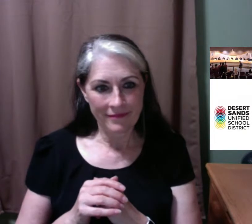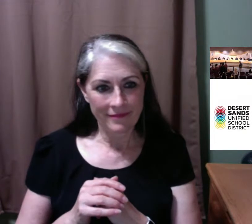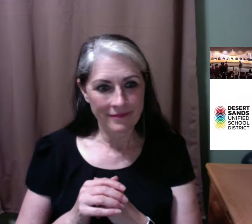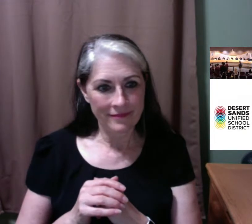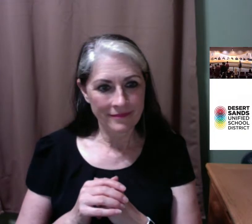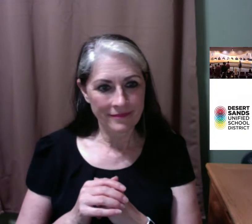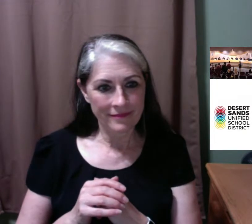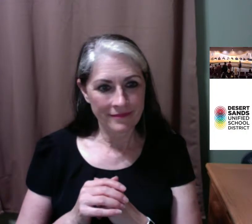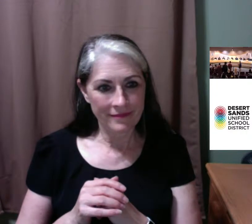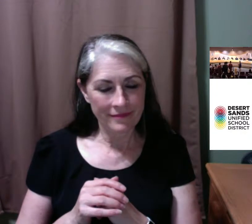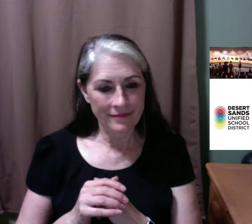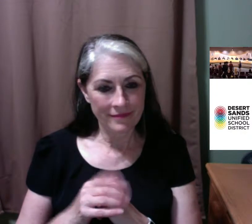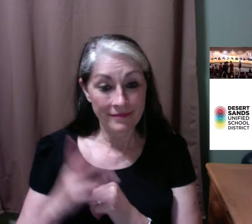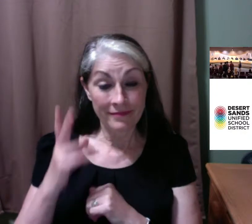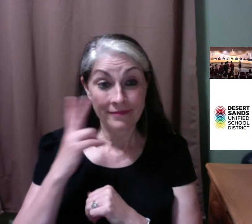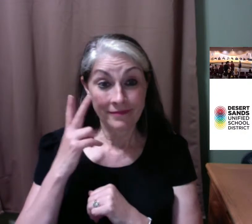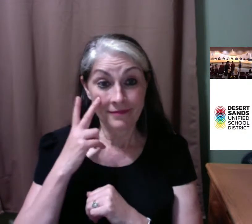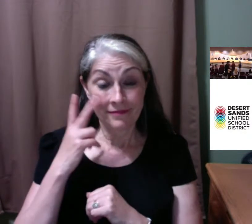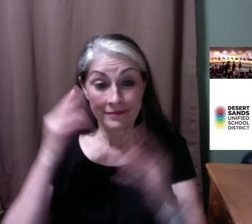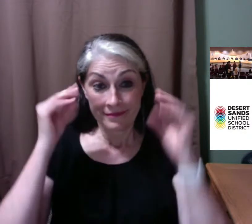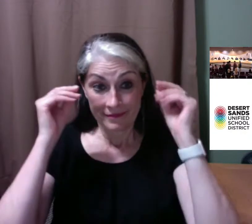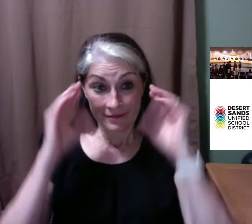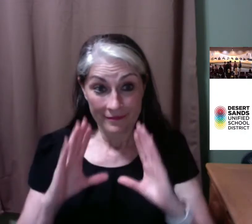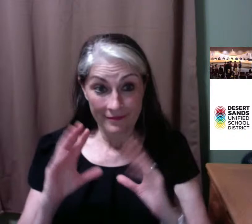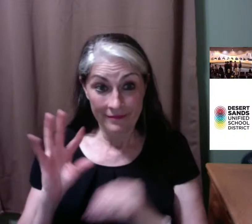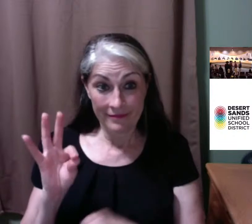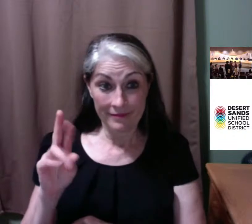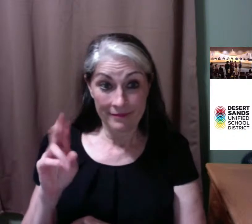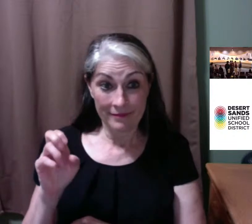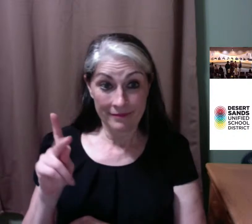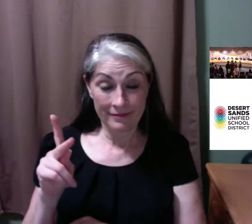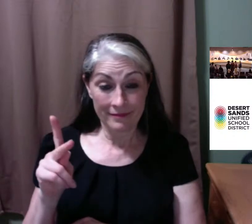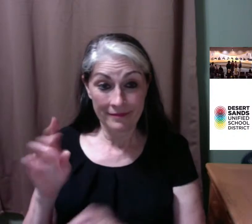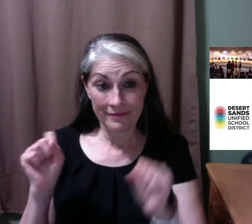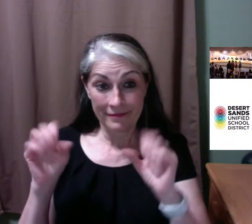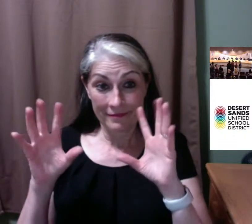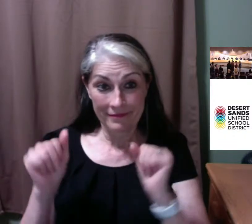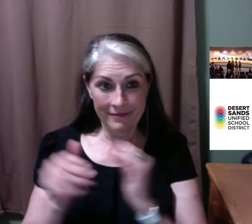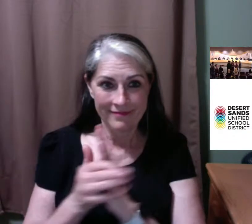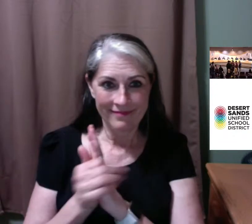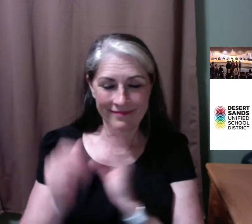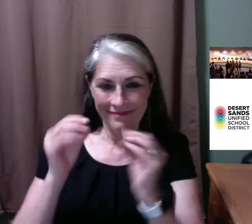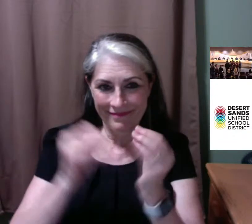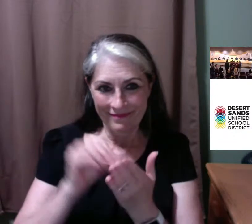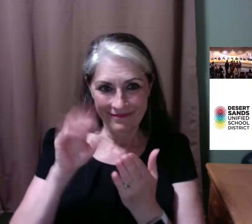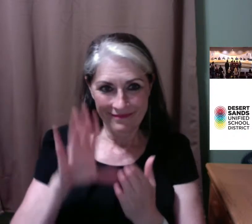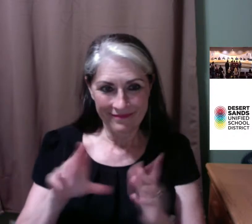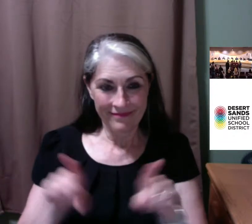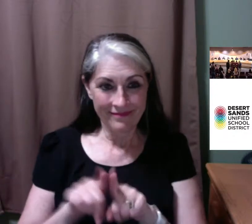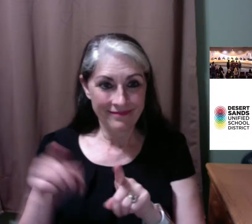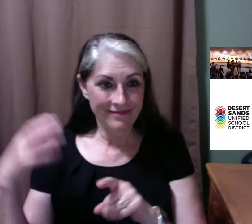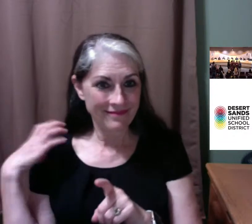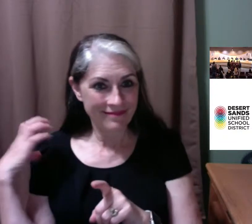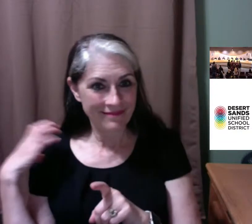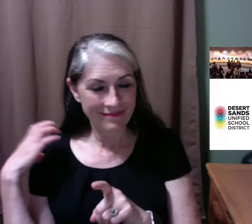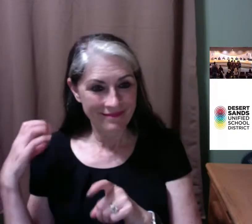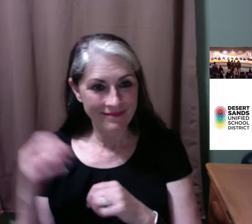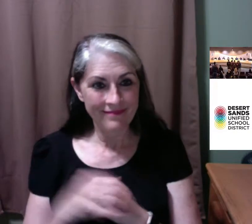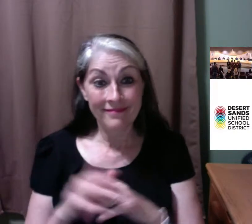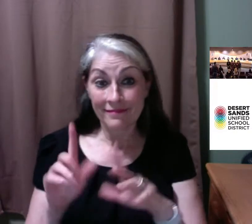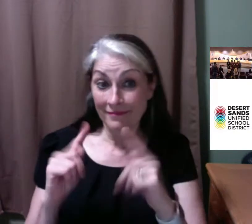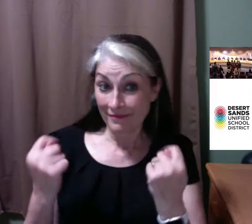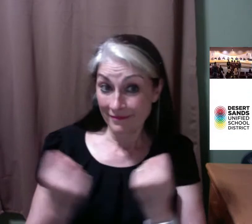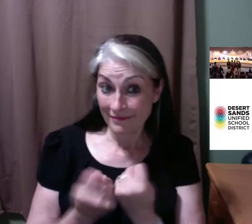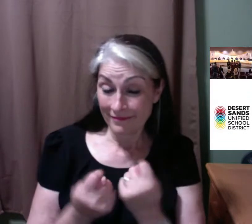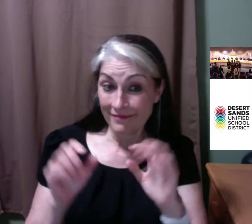So this is Frank Siha, who teaches all of these amazing skills to our students, as well as coaches the team.